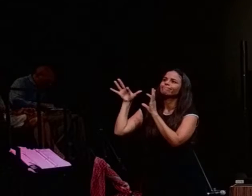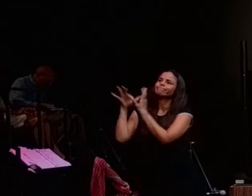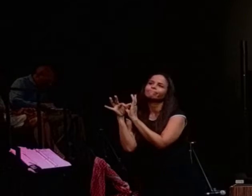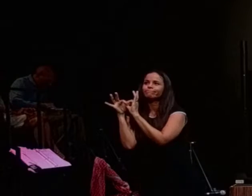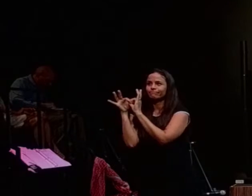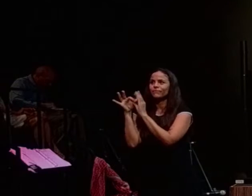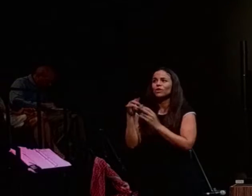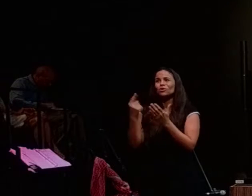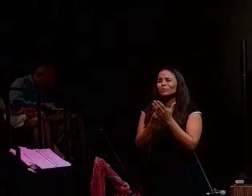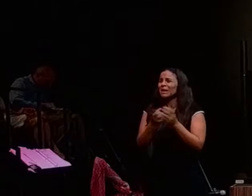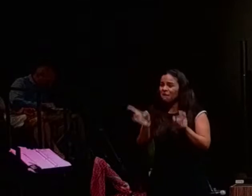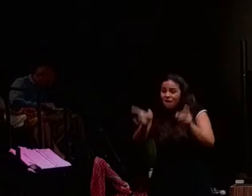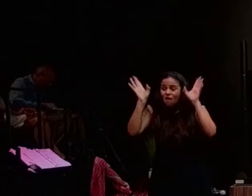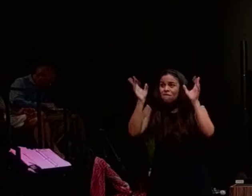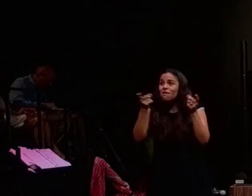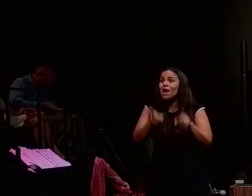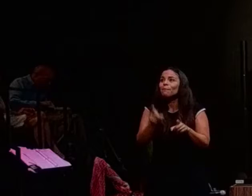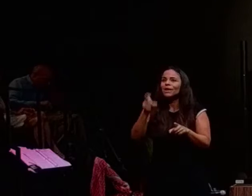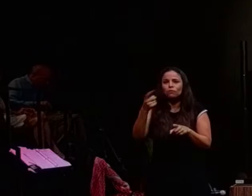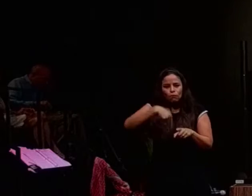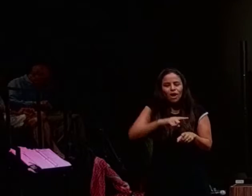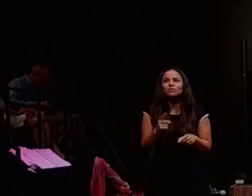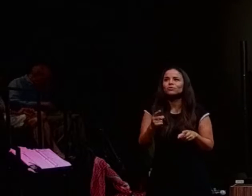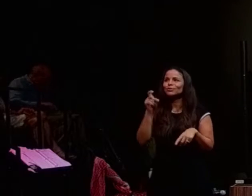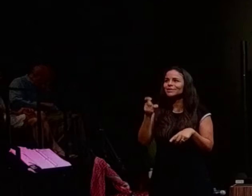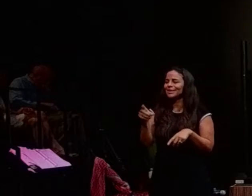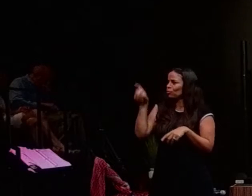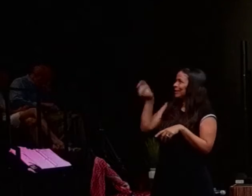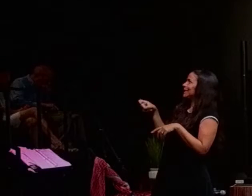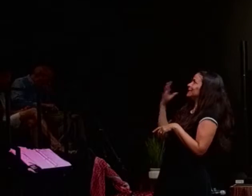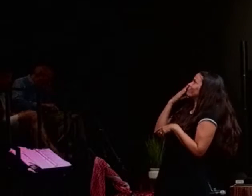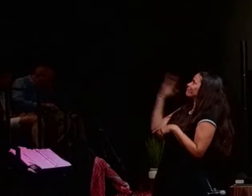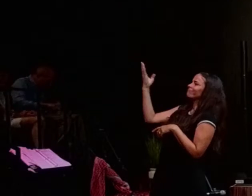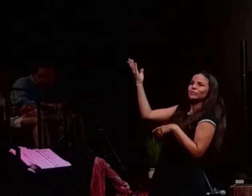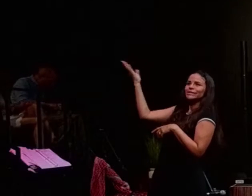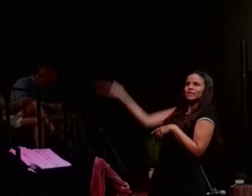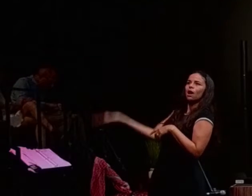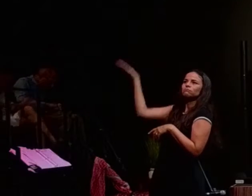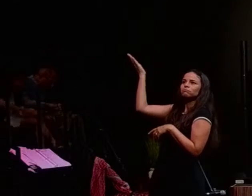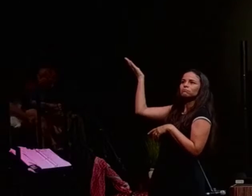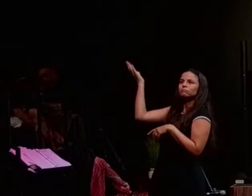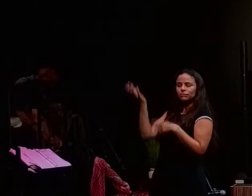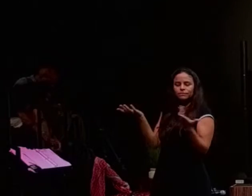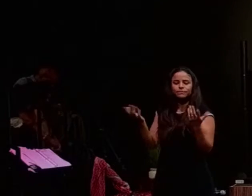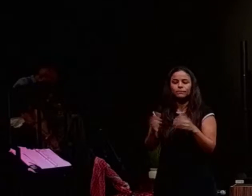know, sometimes it takes terrible things to happen for us to really see our need for God. You